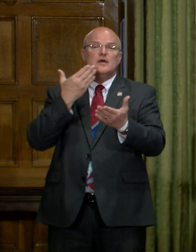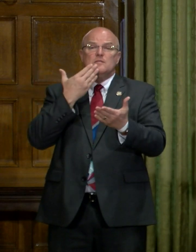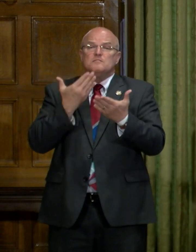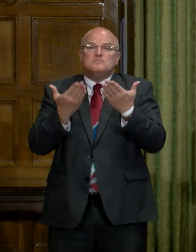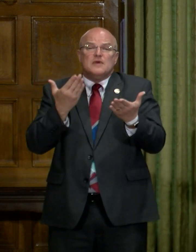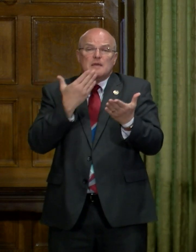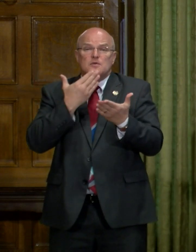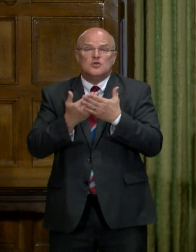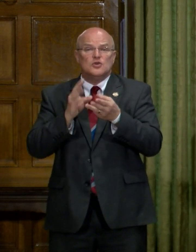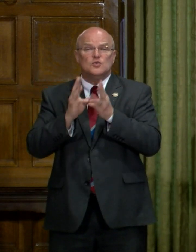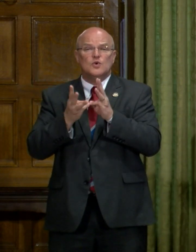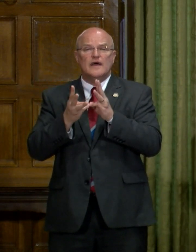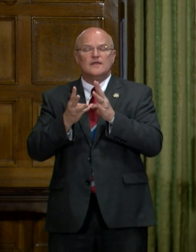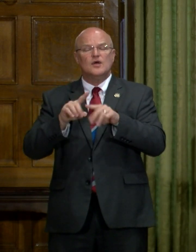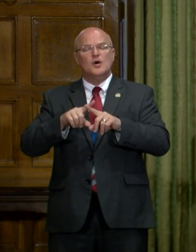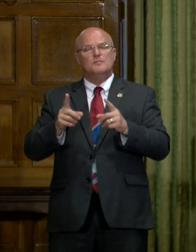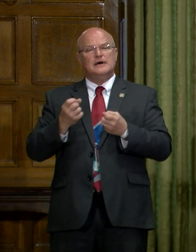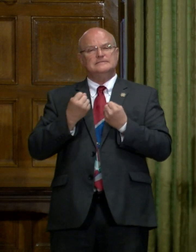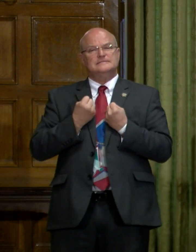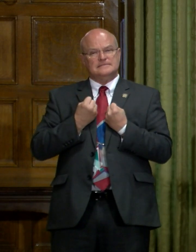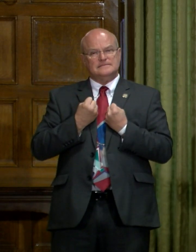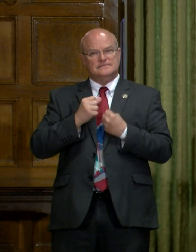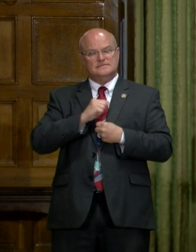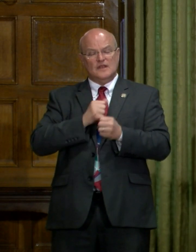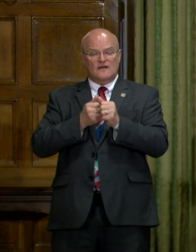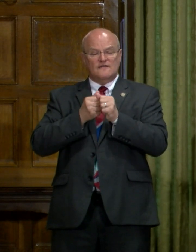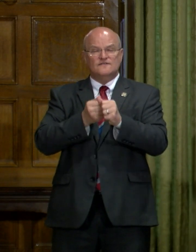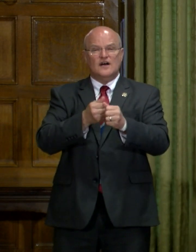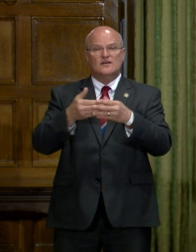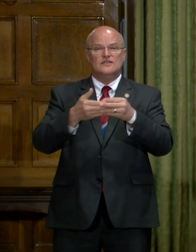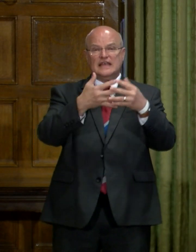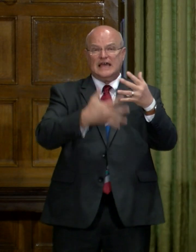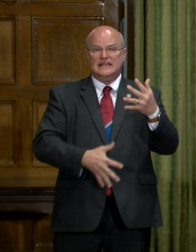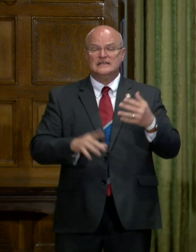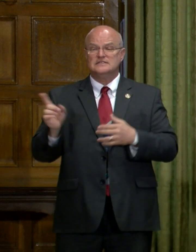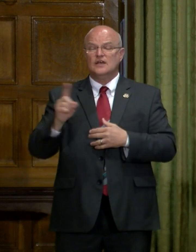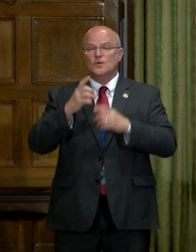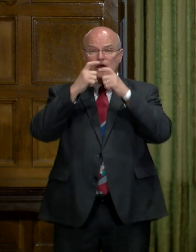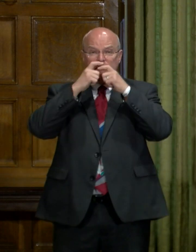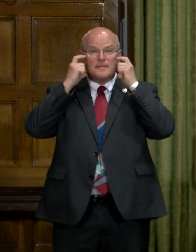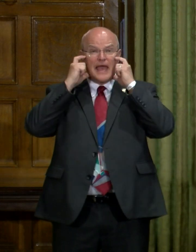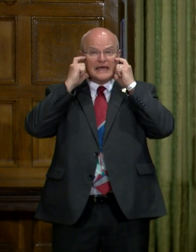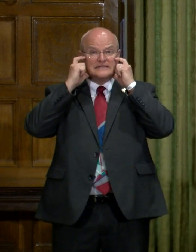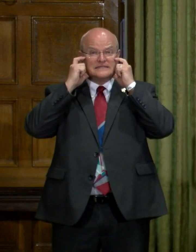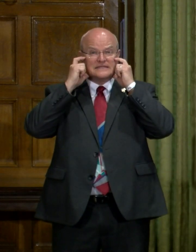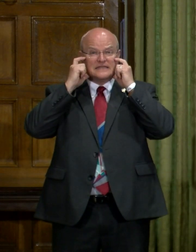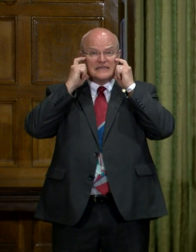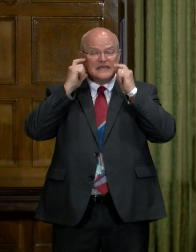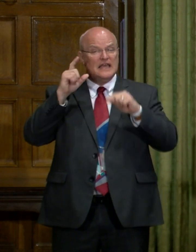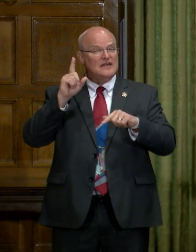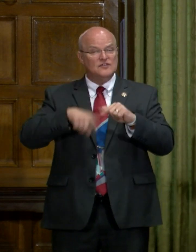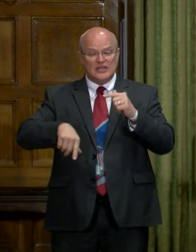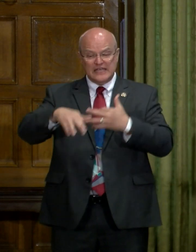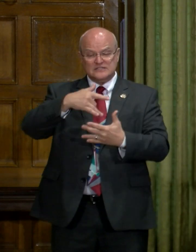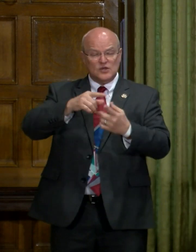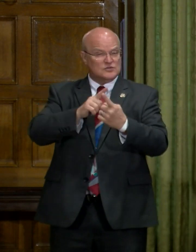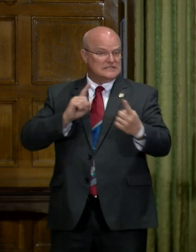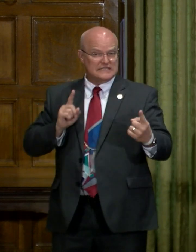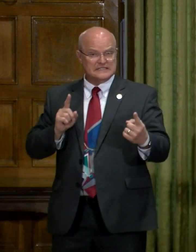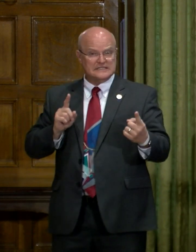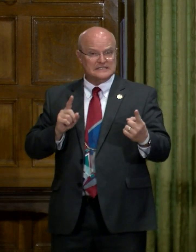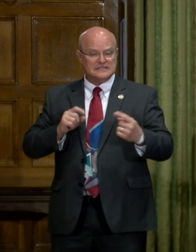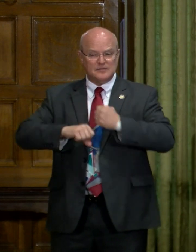weather. We need to restrain ourselves. We need to follow the guidelines and wear your mask. If you can't socially